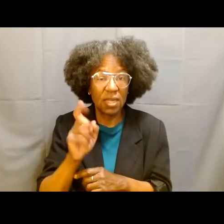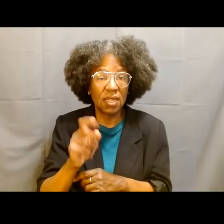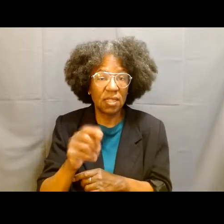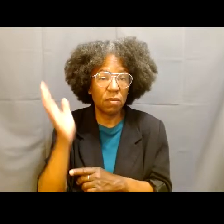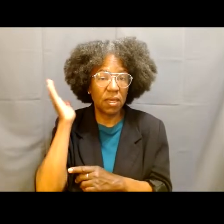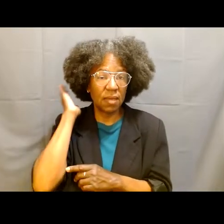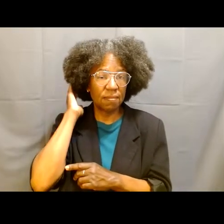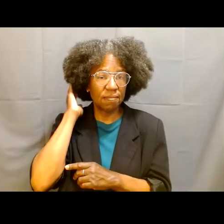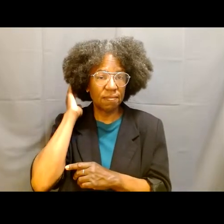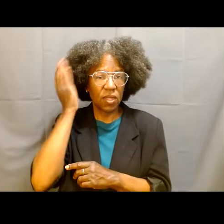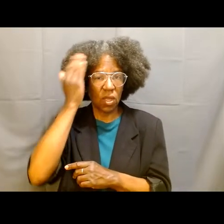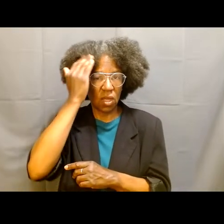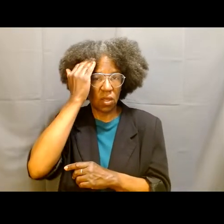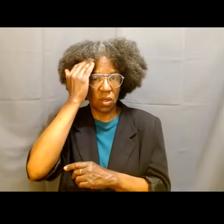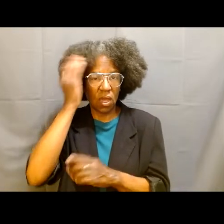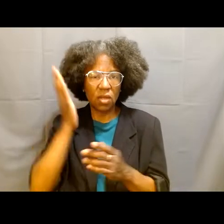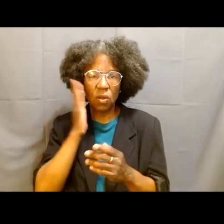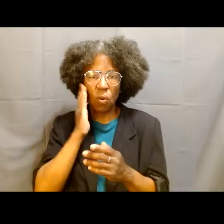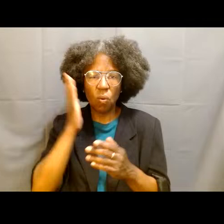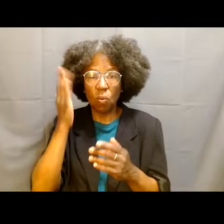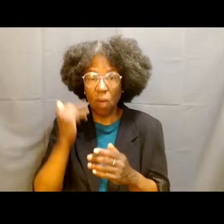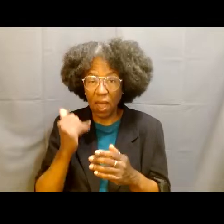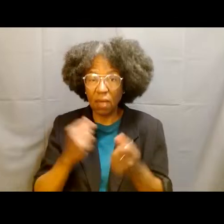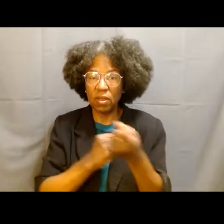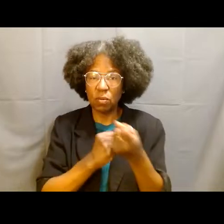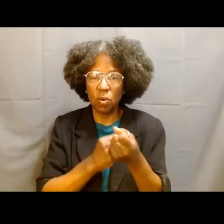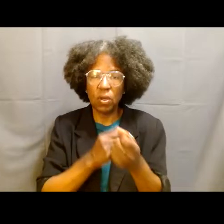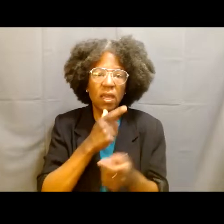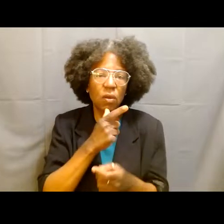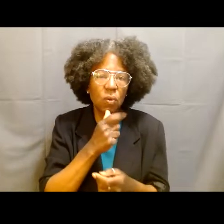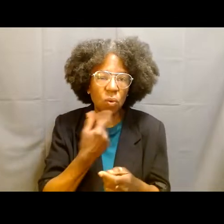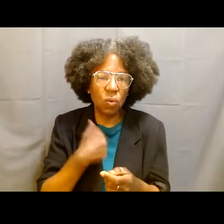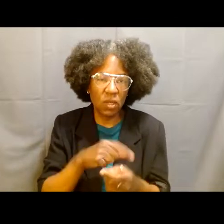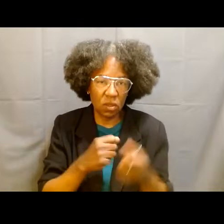we're supporting and why we're supporting them, because of the